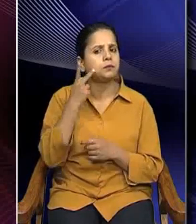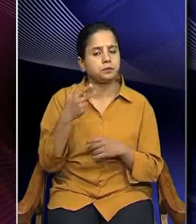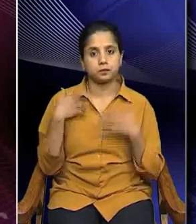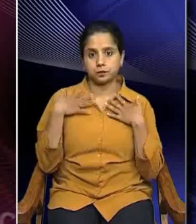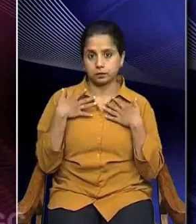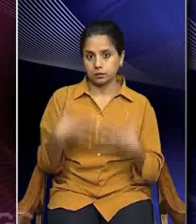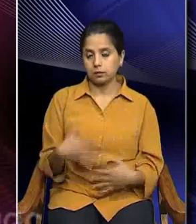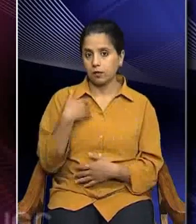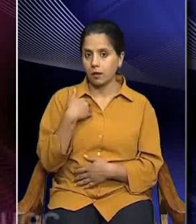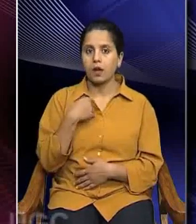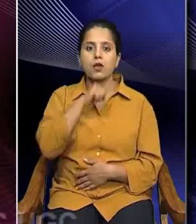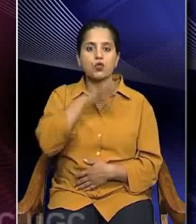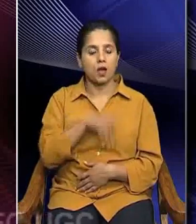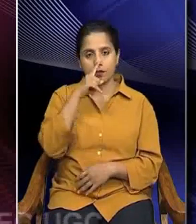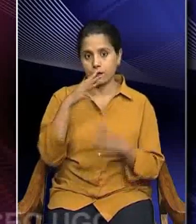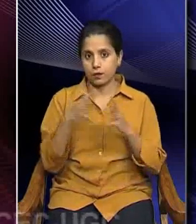of the young women is not